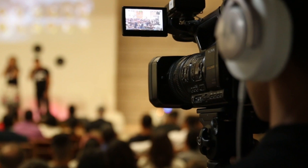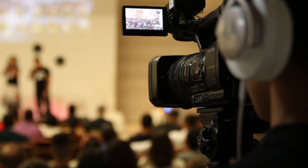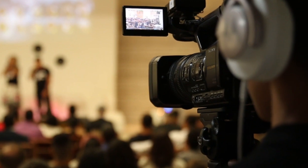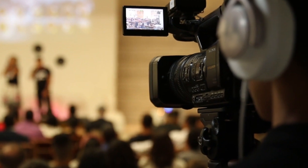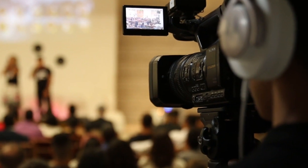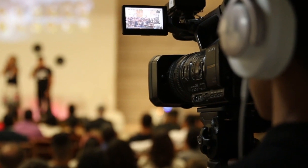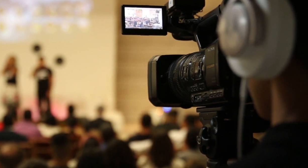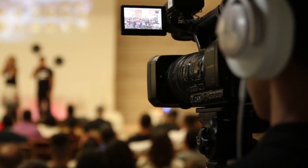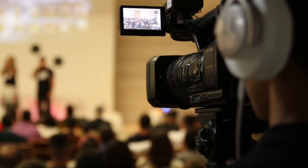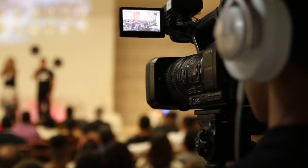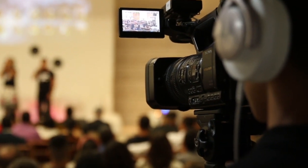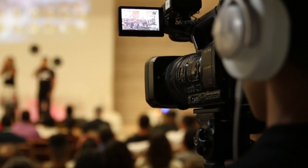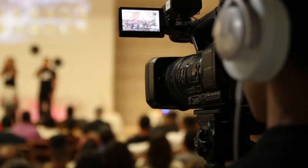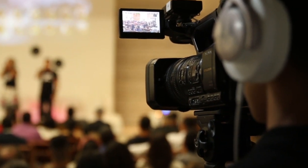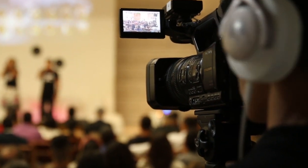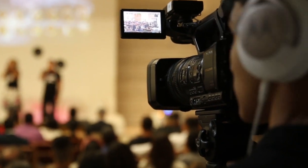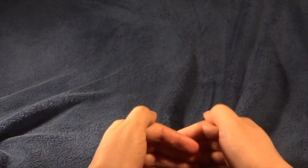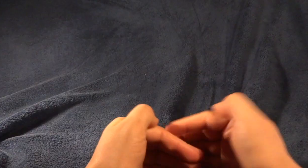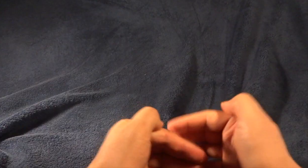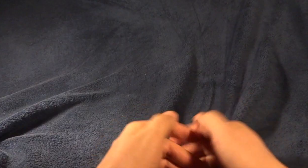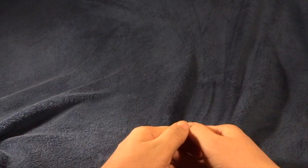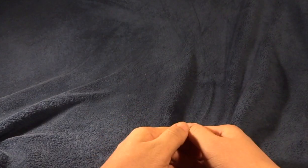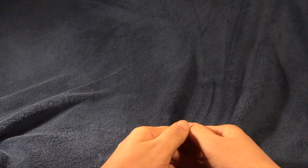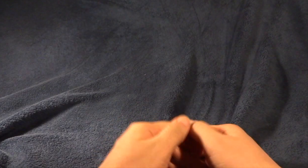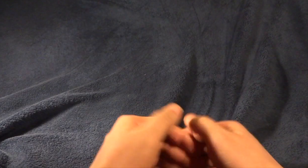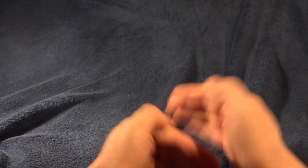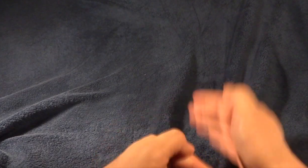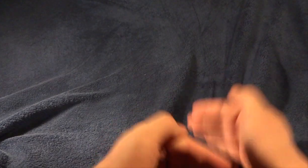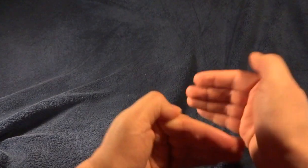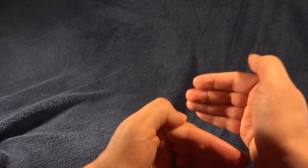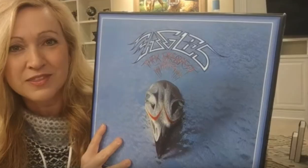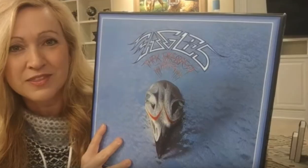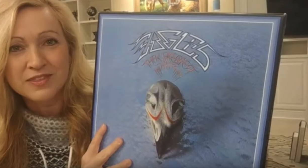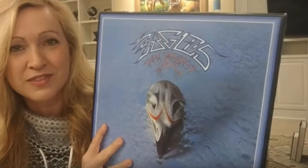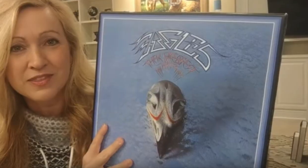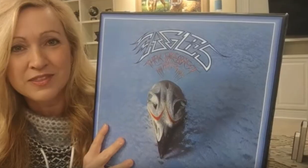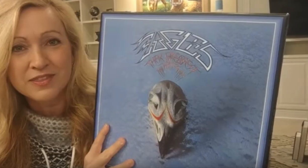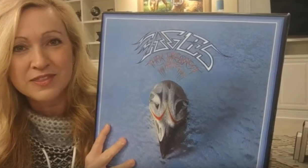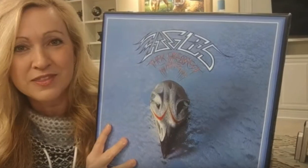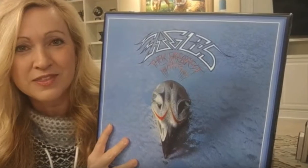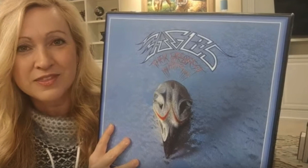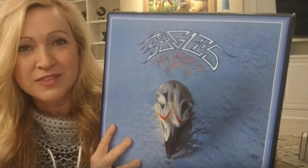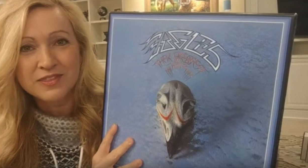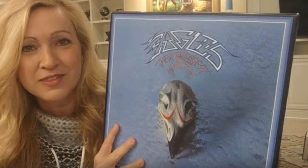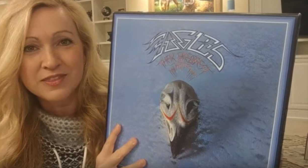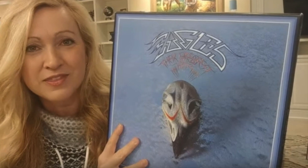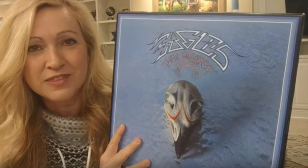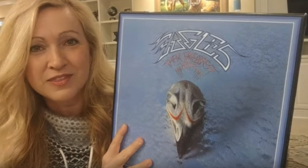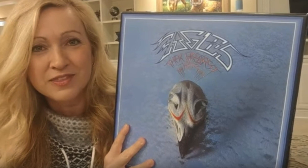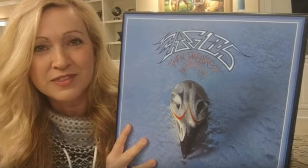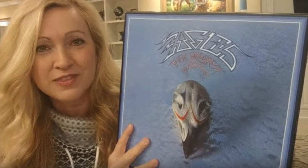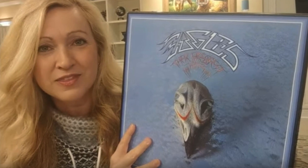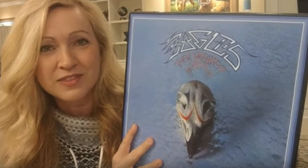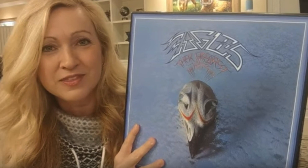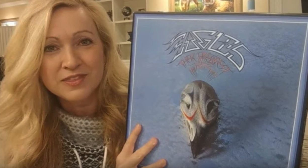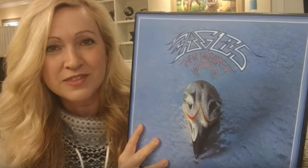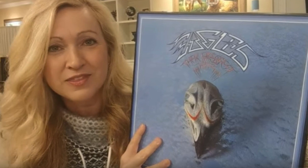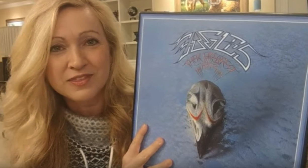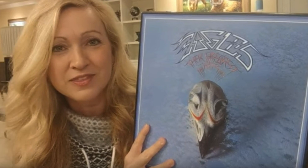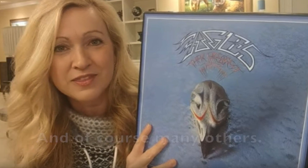first commenting, and I think before I saw Melinda Murphy's any of video from her